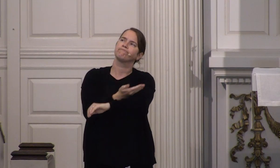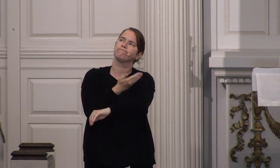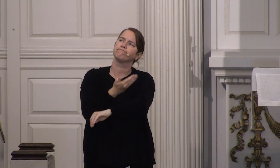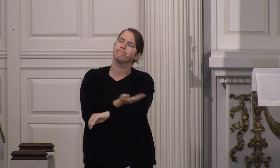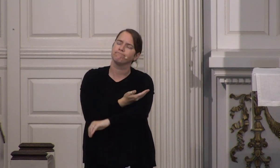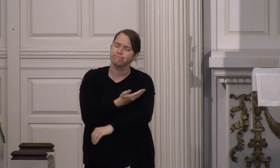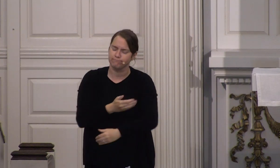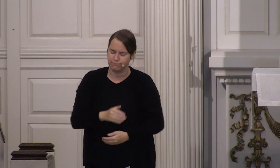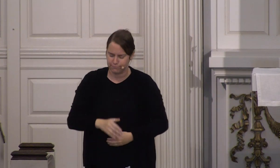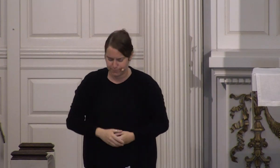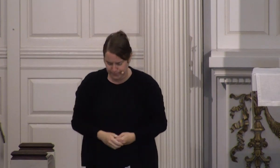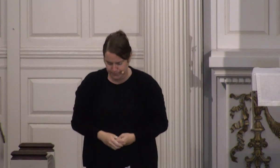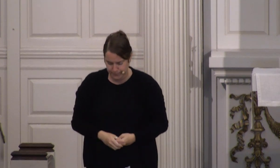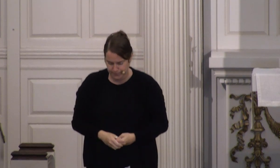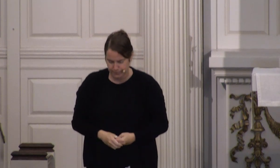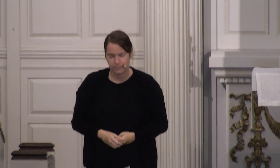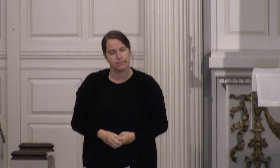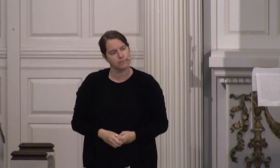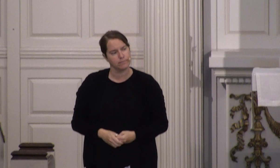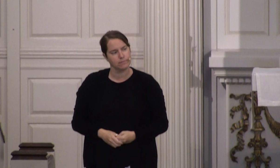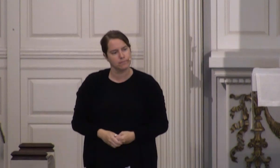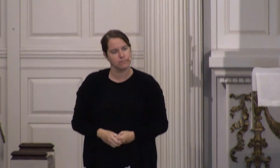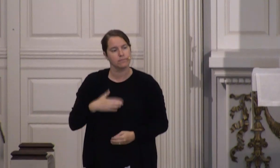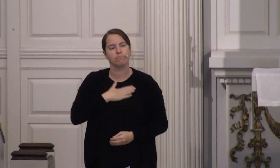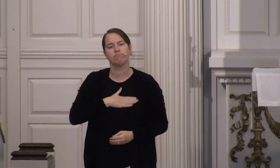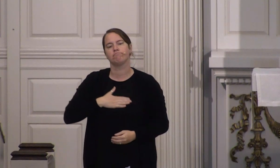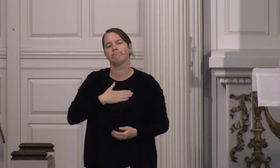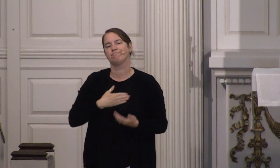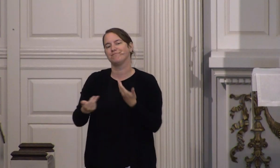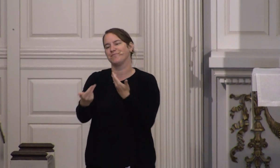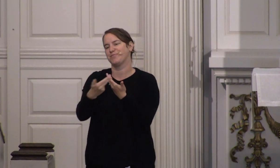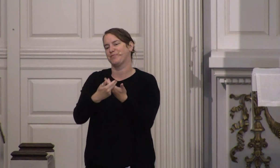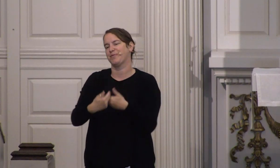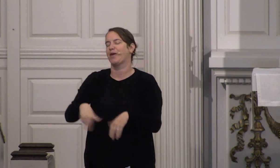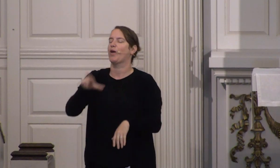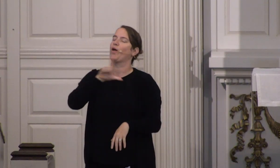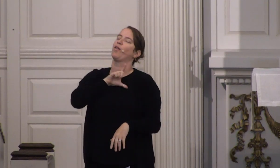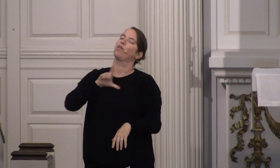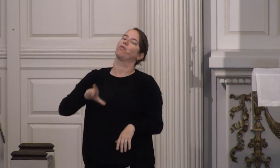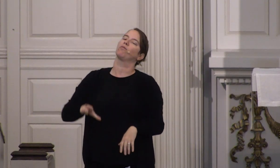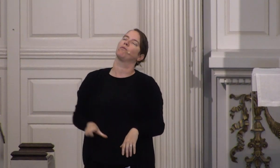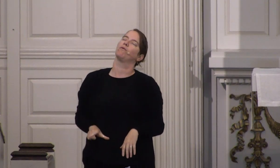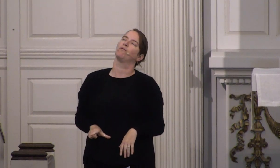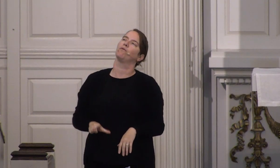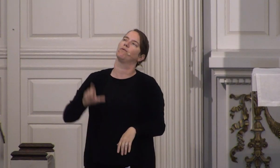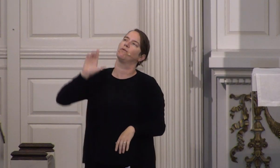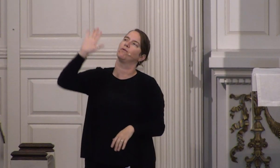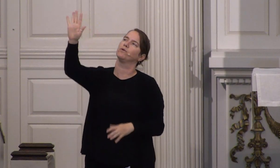Oh,